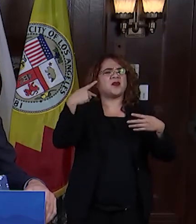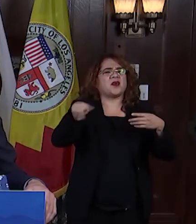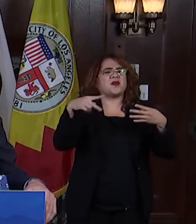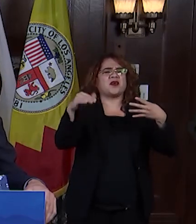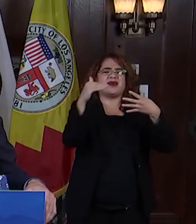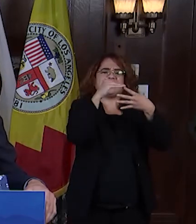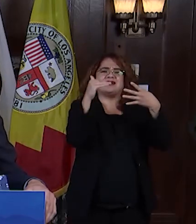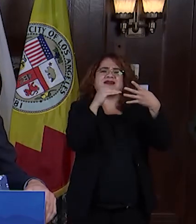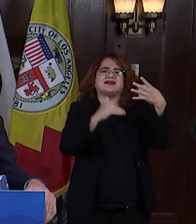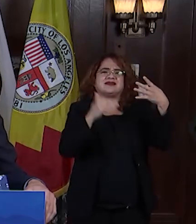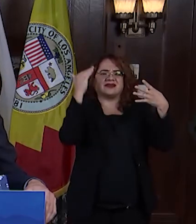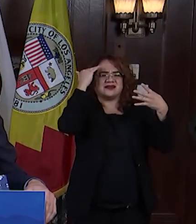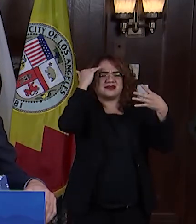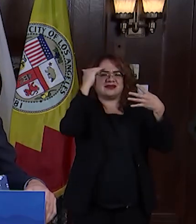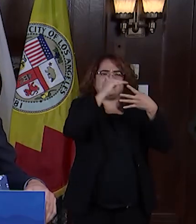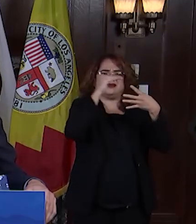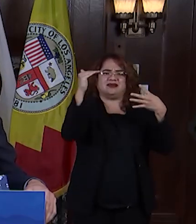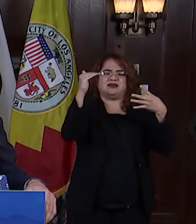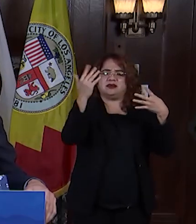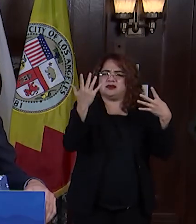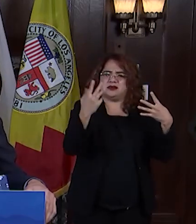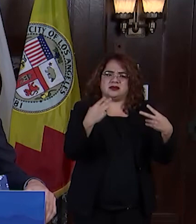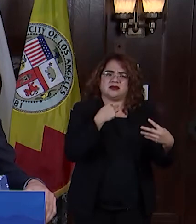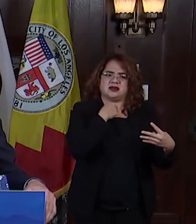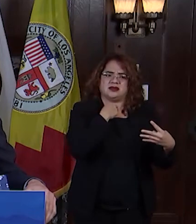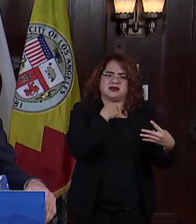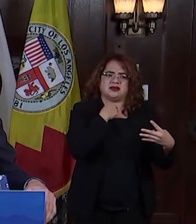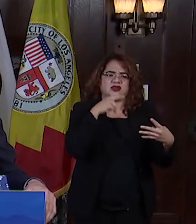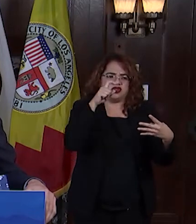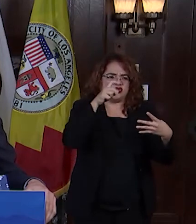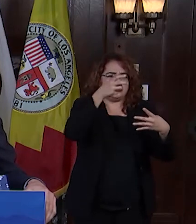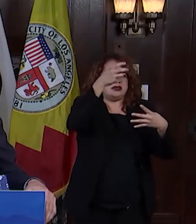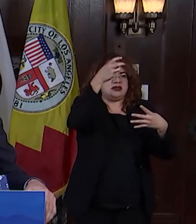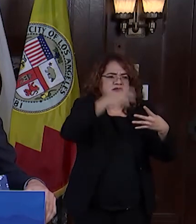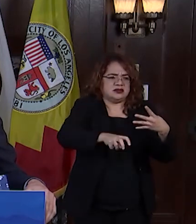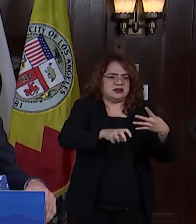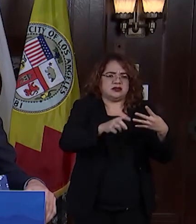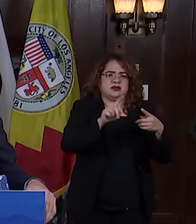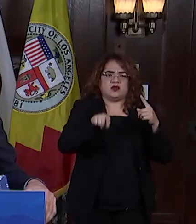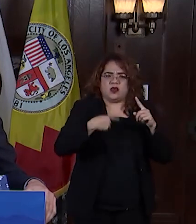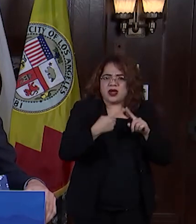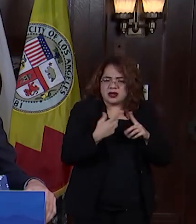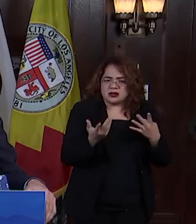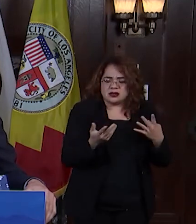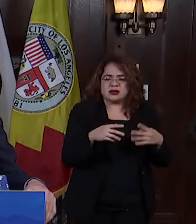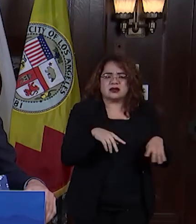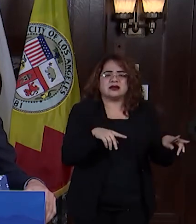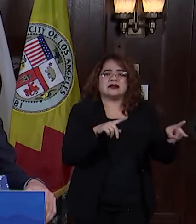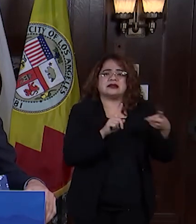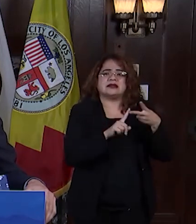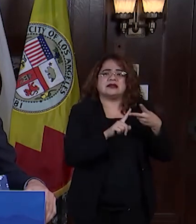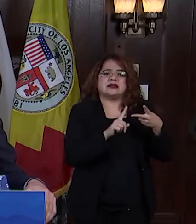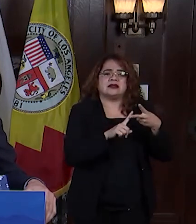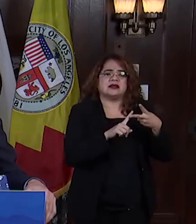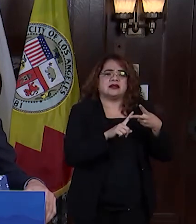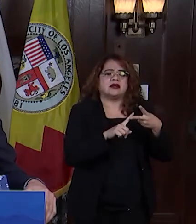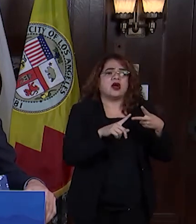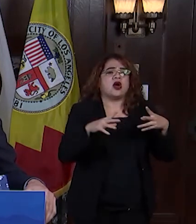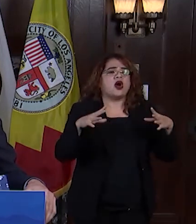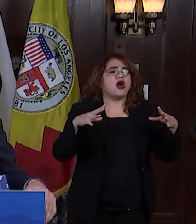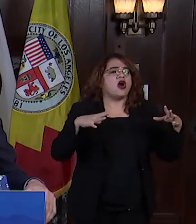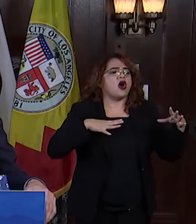LA emerging out of the most restrictive purple tier, and what else needs to be done to turn this around? The second question is about the Hollywood Center